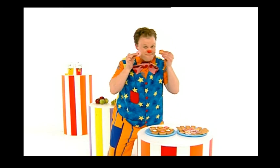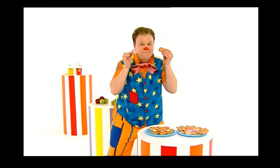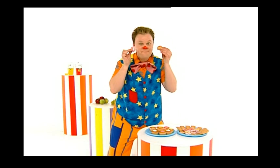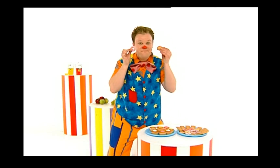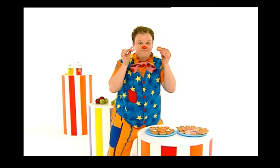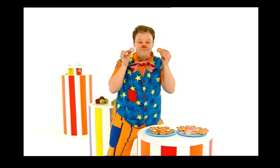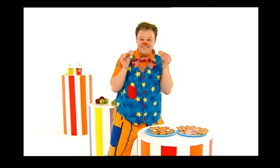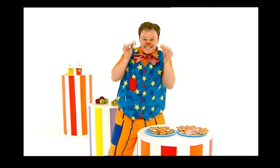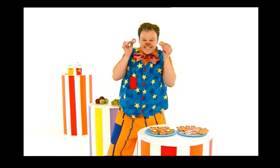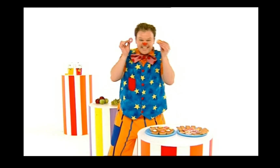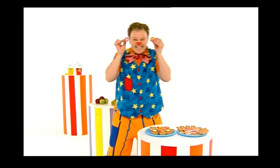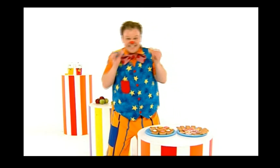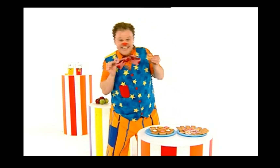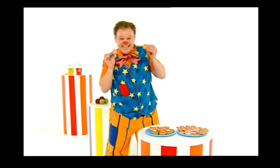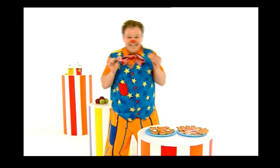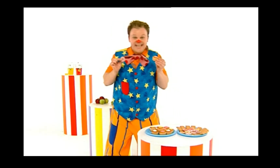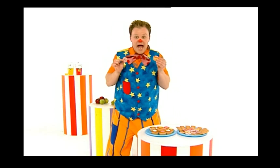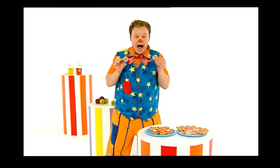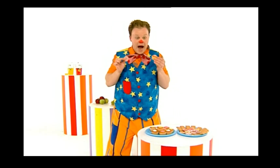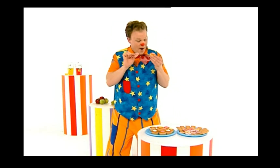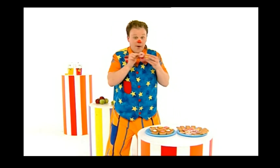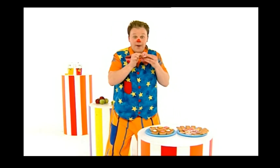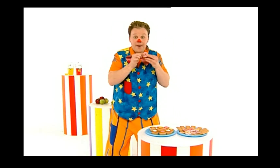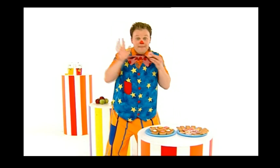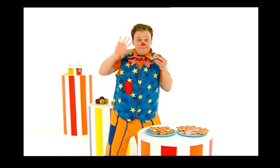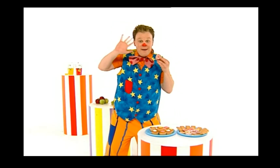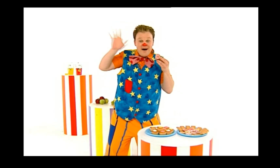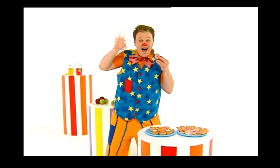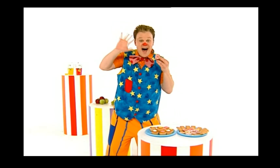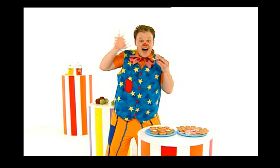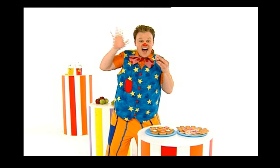Mmm. Bye-bye. See you later, Mr. Tumble. Bye-bye!